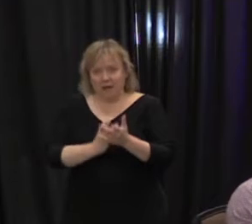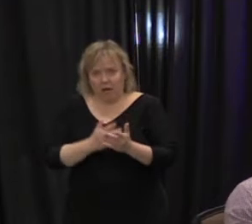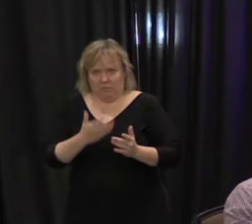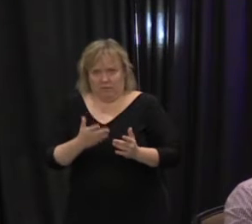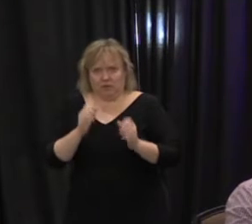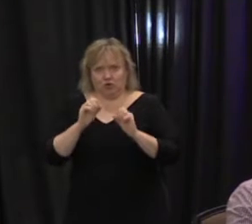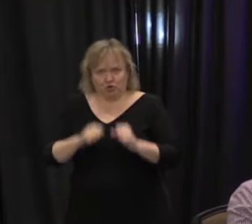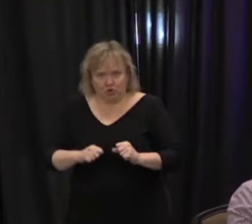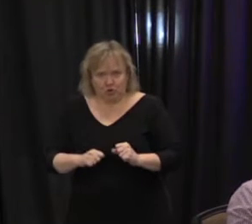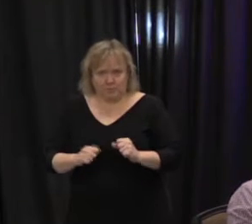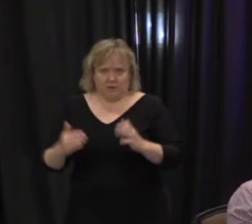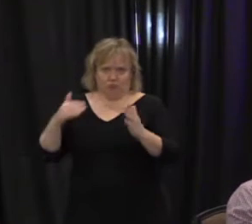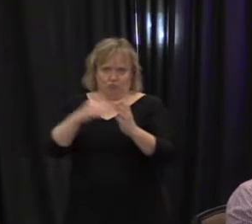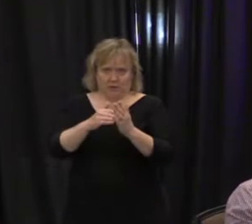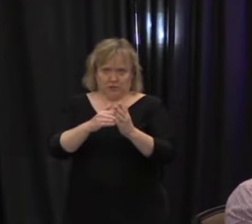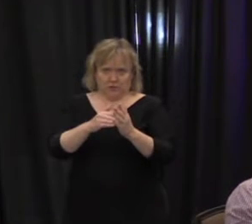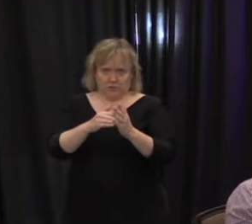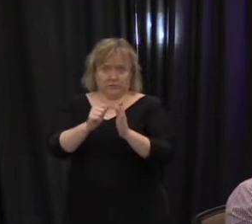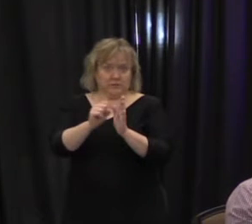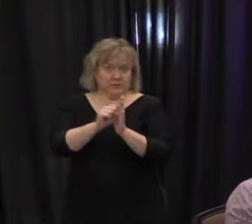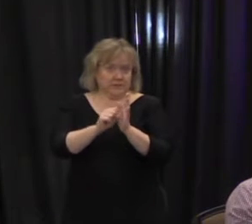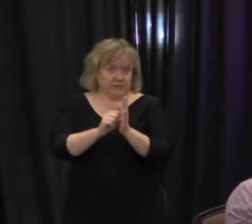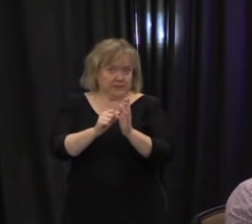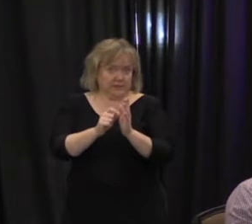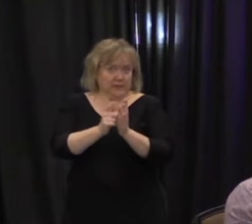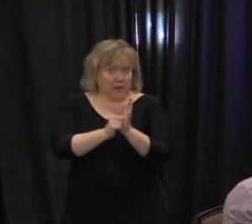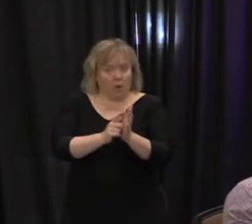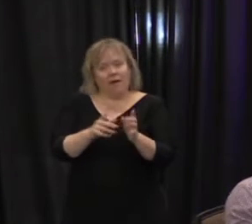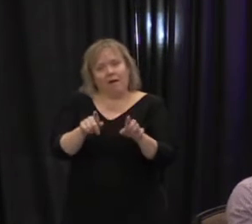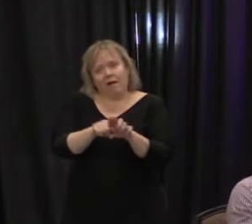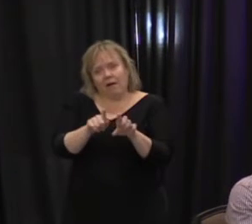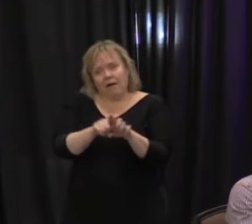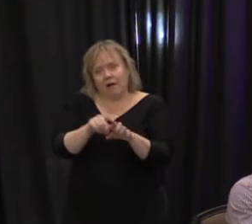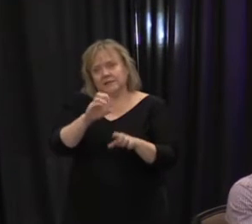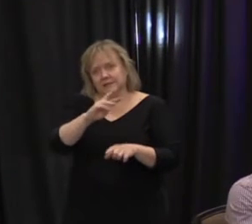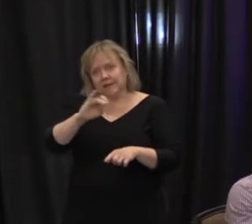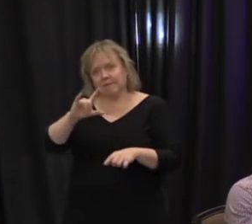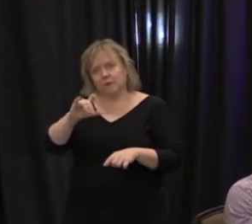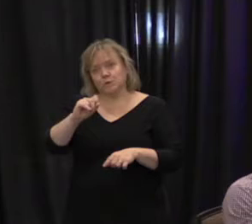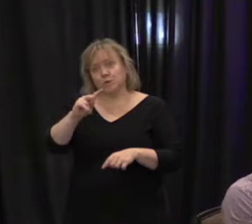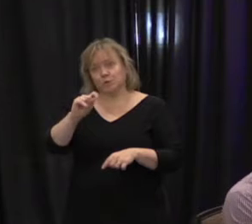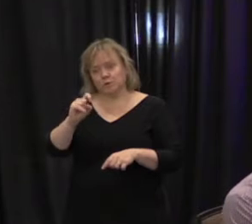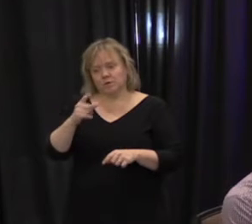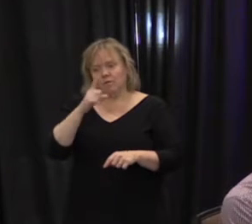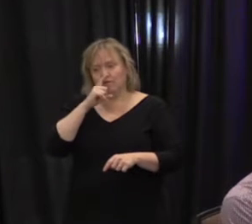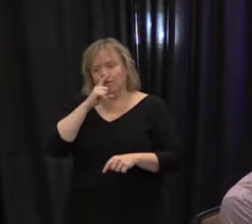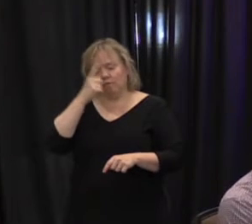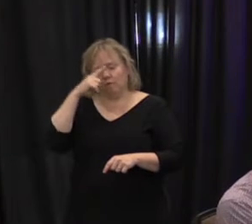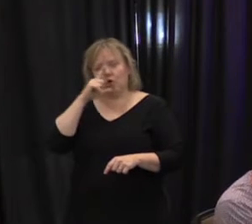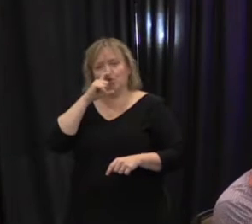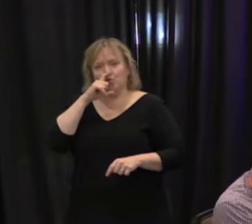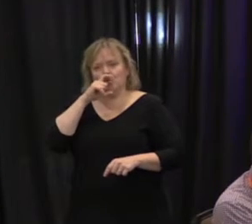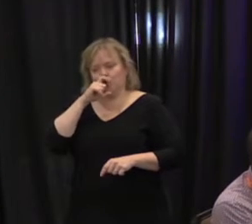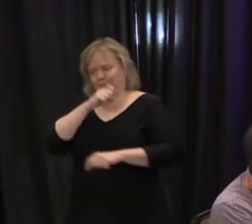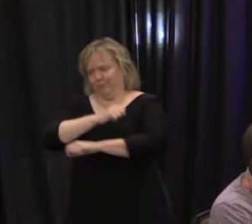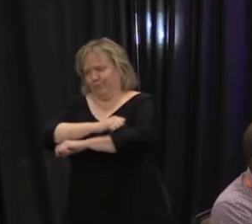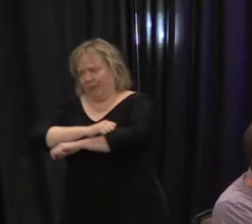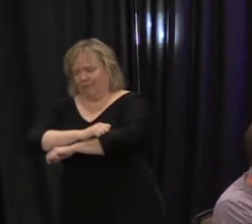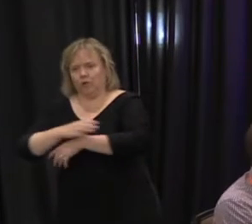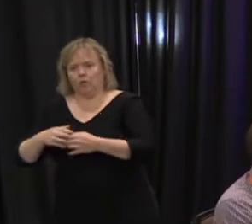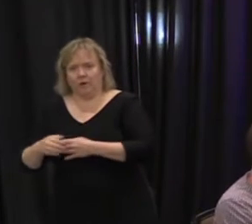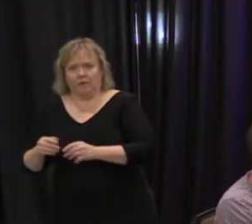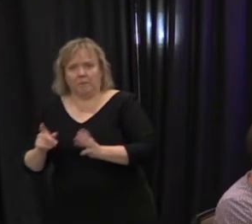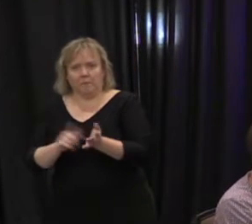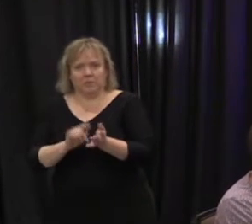state law, and also allow for civil suits against the publishers of the material. And that's why you see, like, for Craigslist,